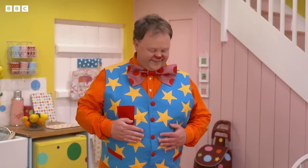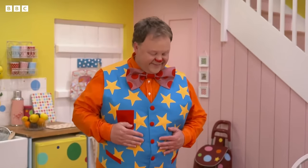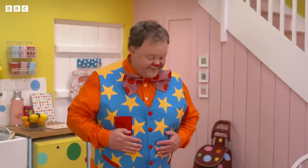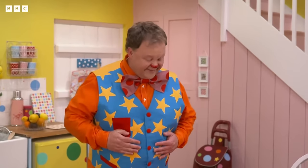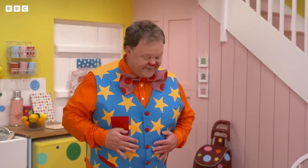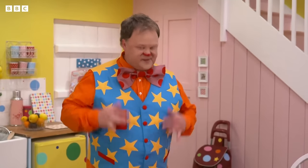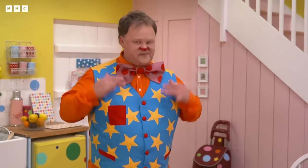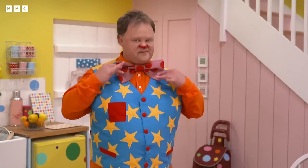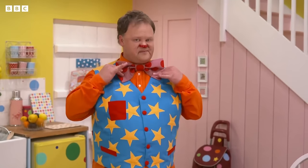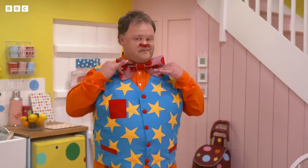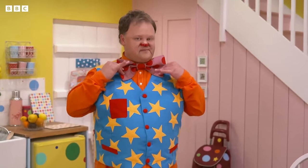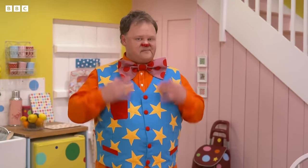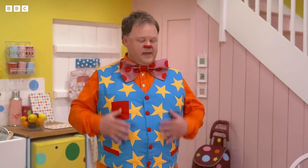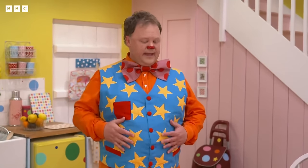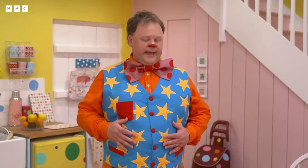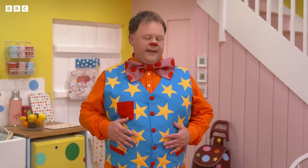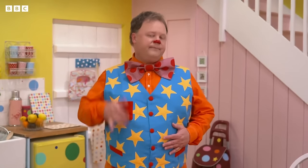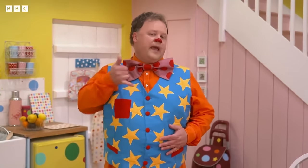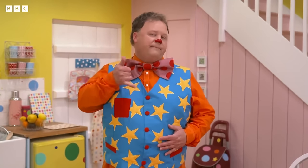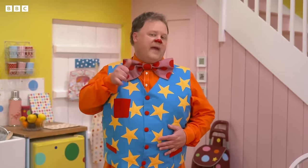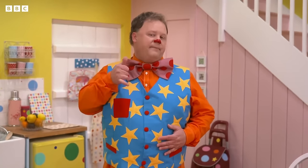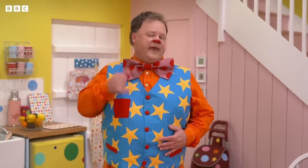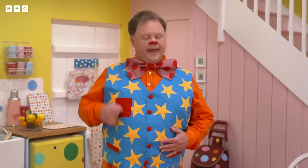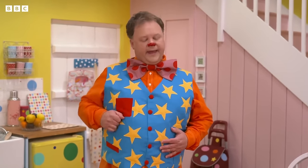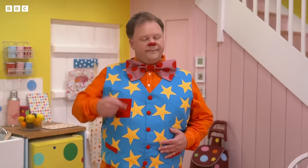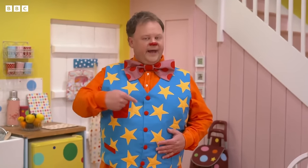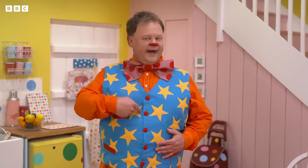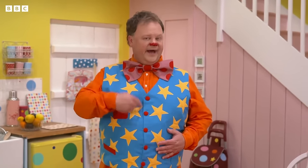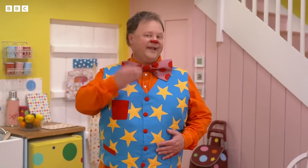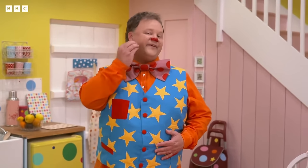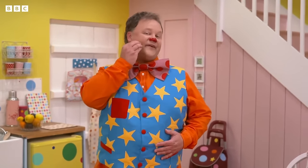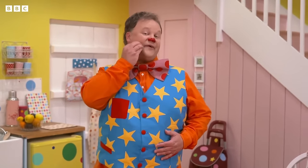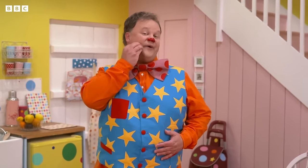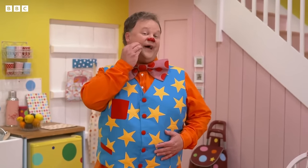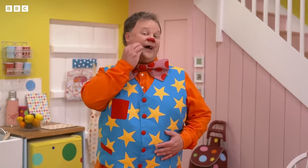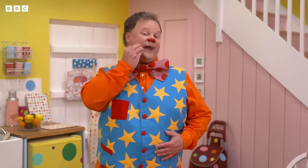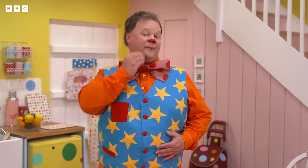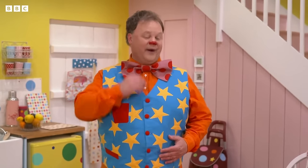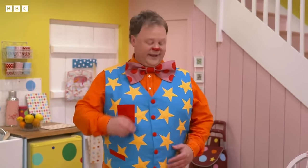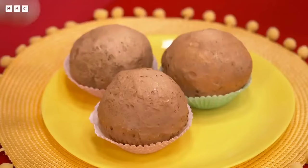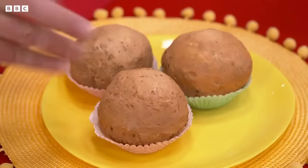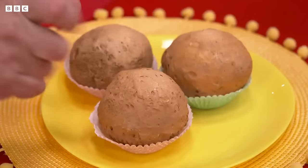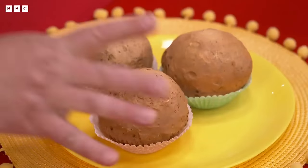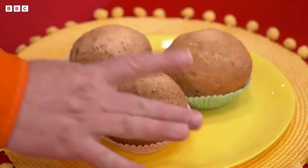They do, Mr. Tumble. Maybe I'll try one.